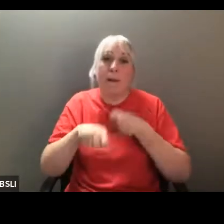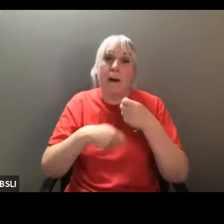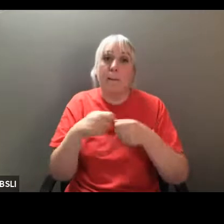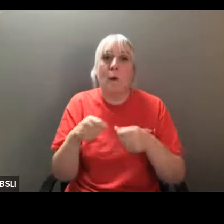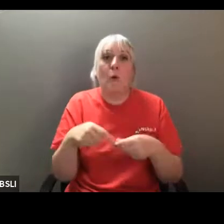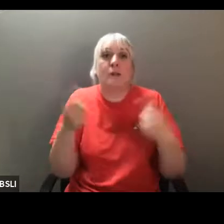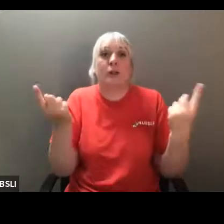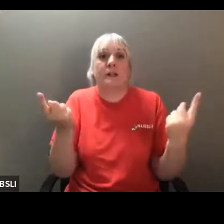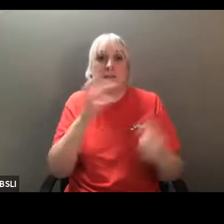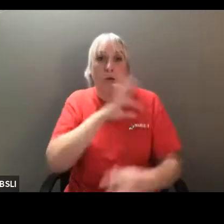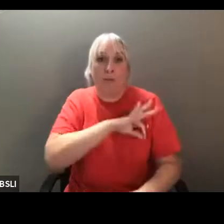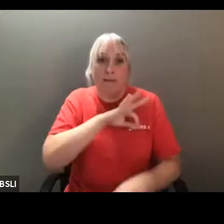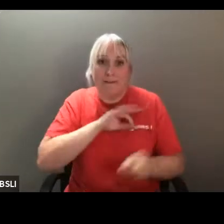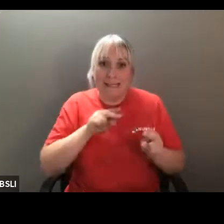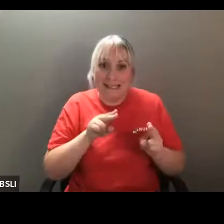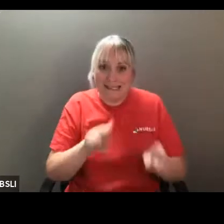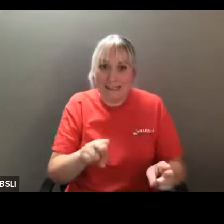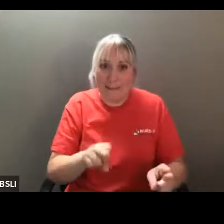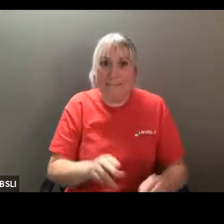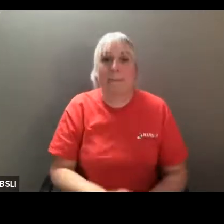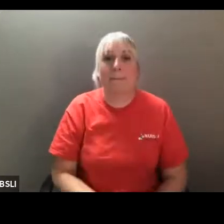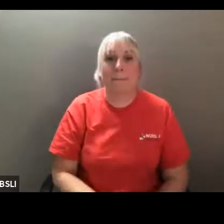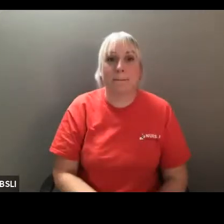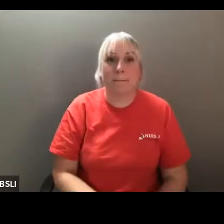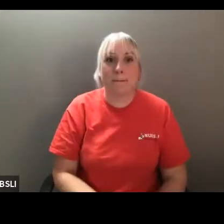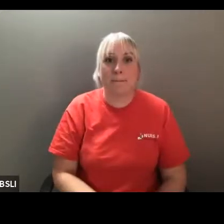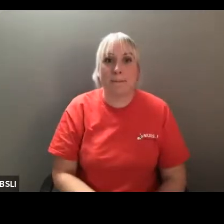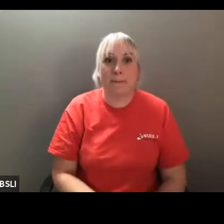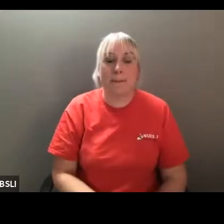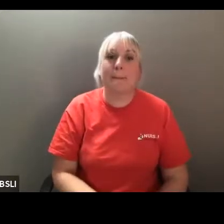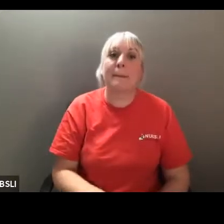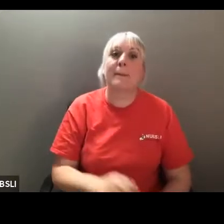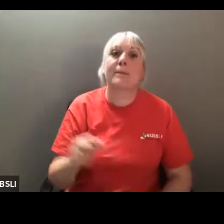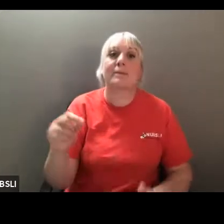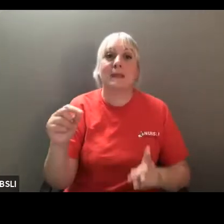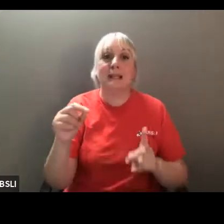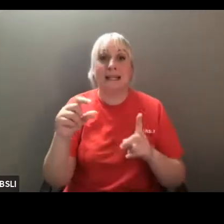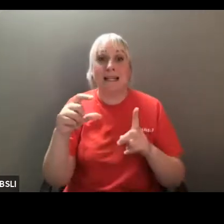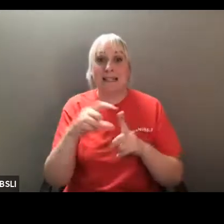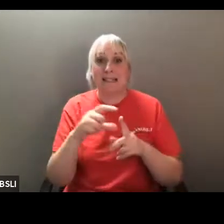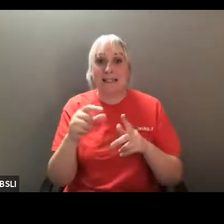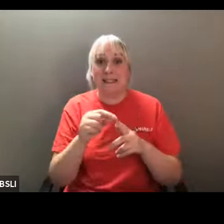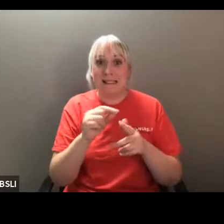social safety services. This is the one that DPAC seems to advocate for,